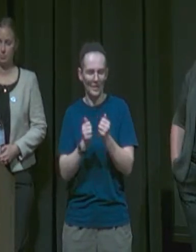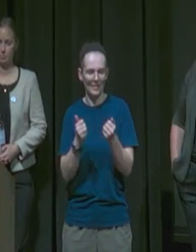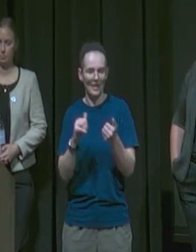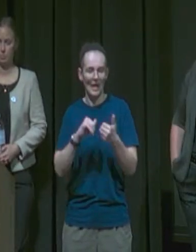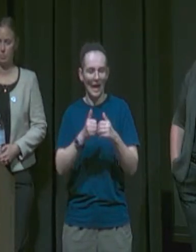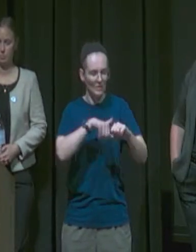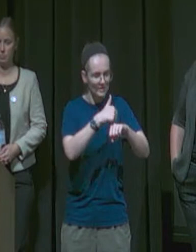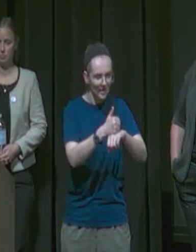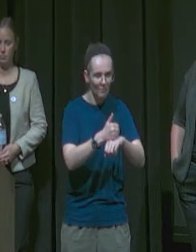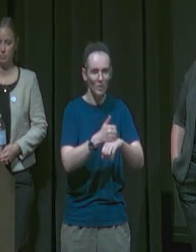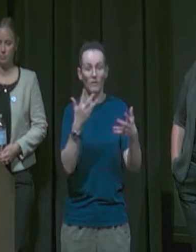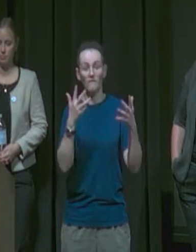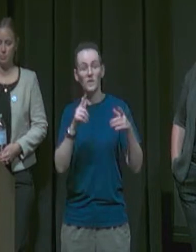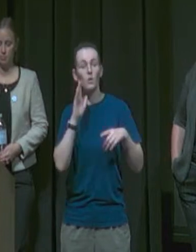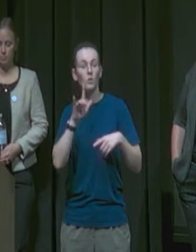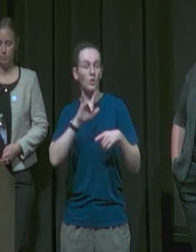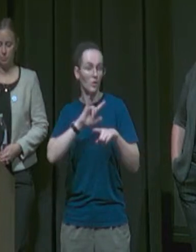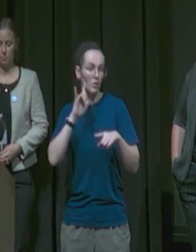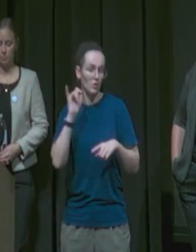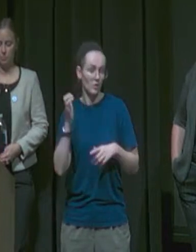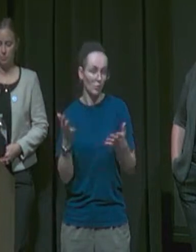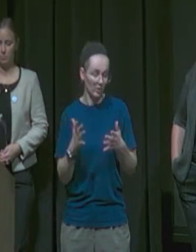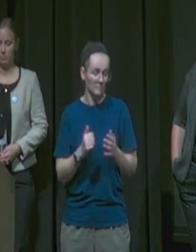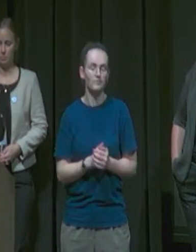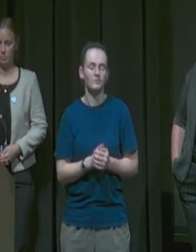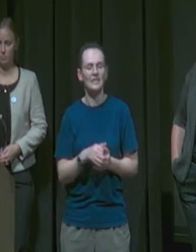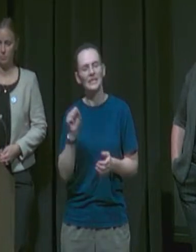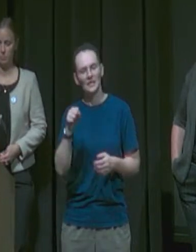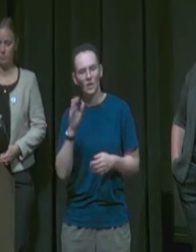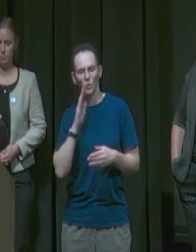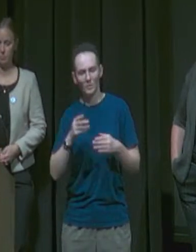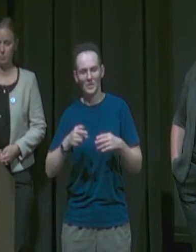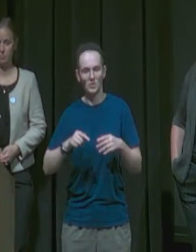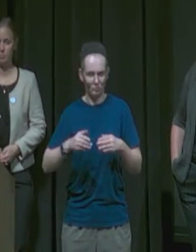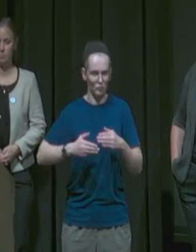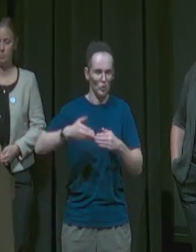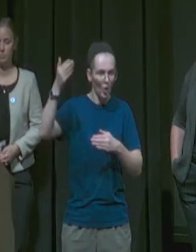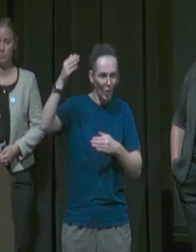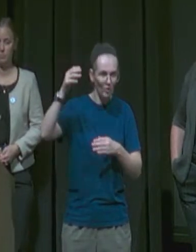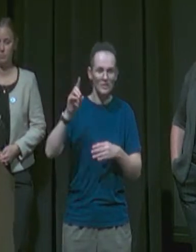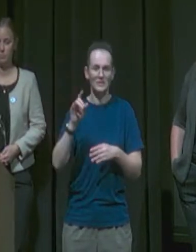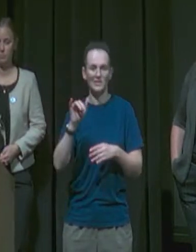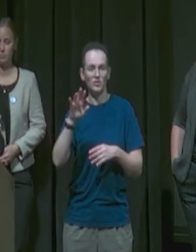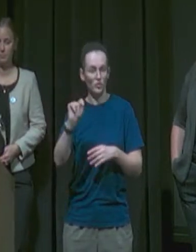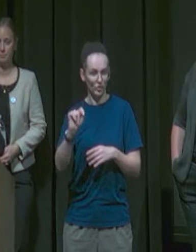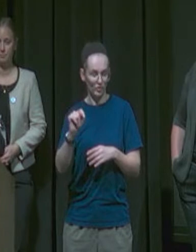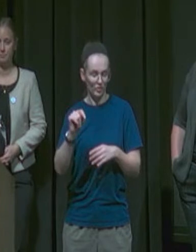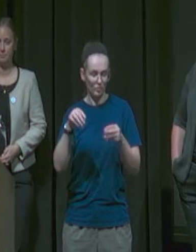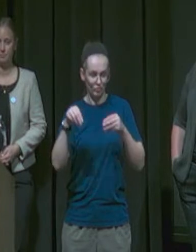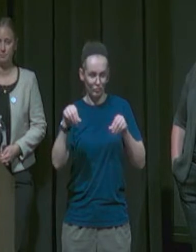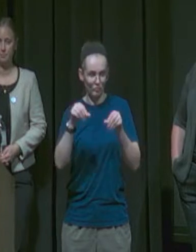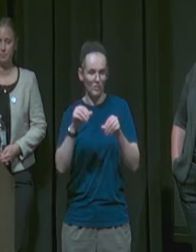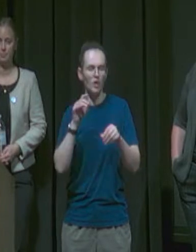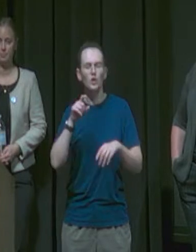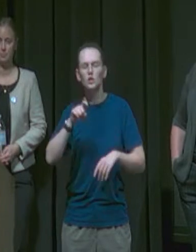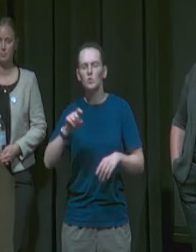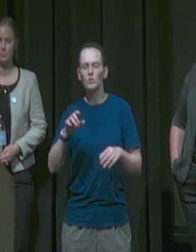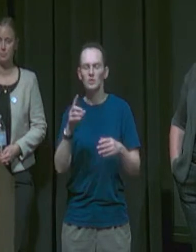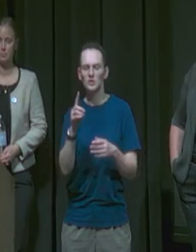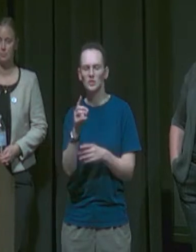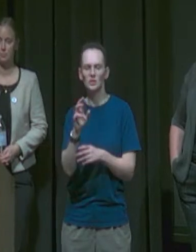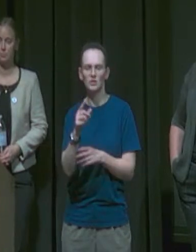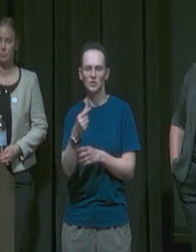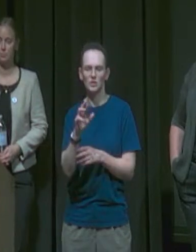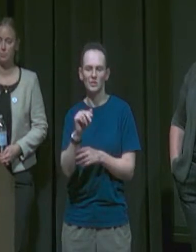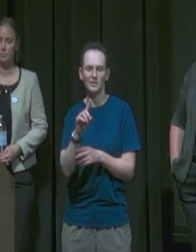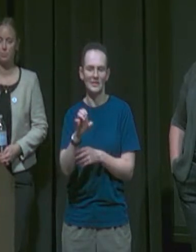going to look like when it's done. So, yep, it's going to be tall, dirt. It's meant to be graded to match the